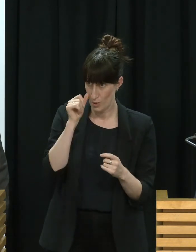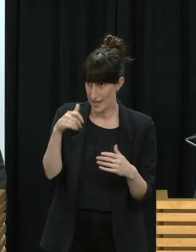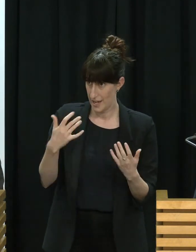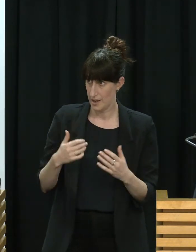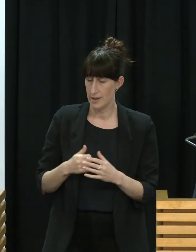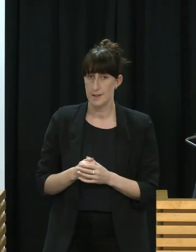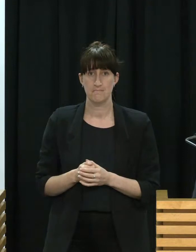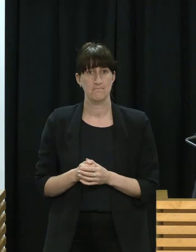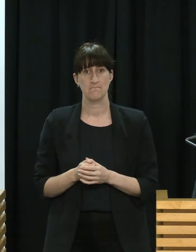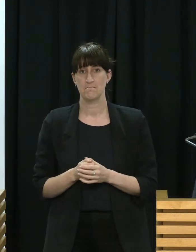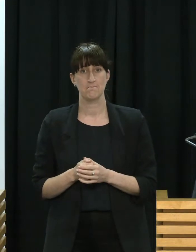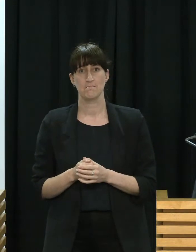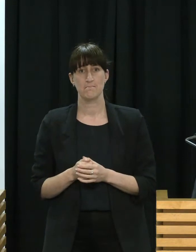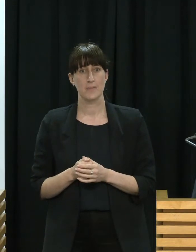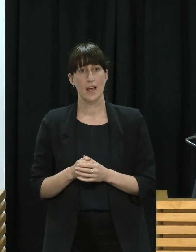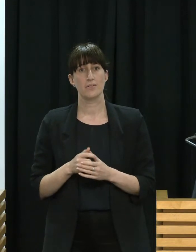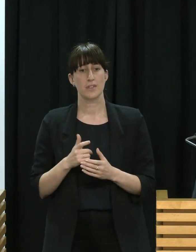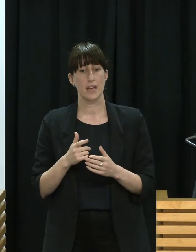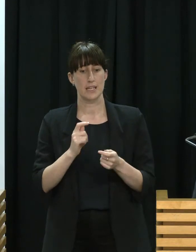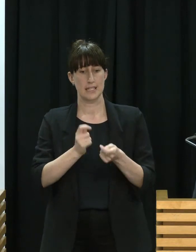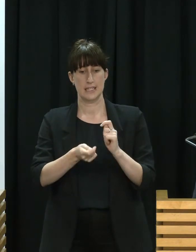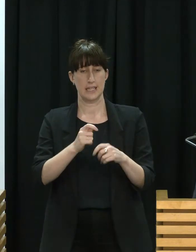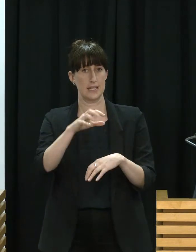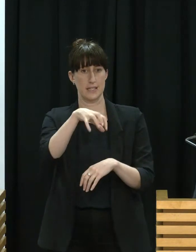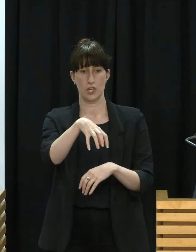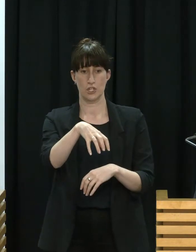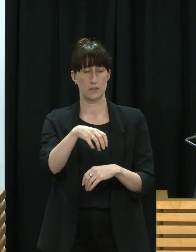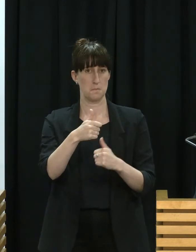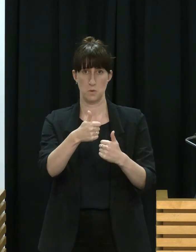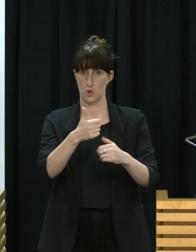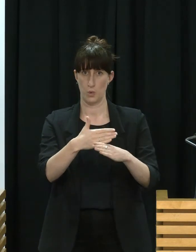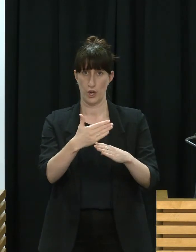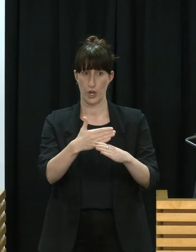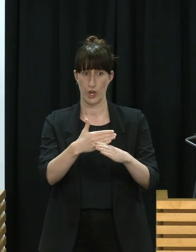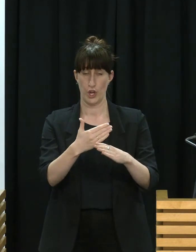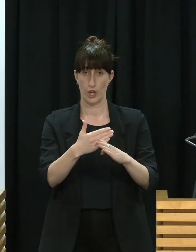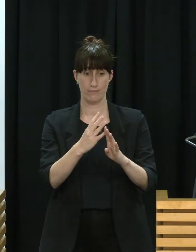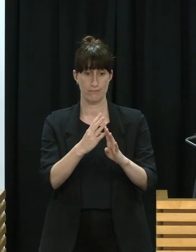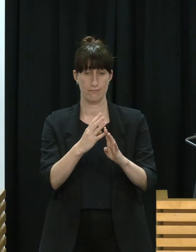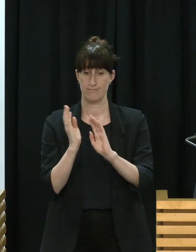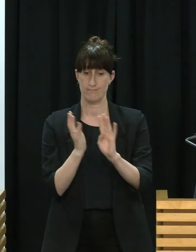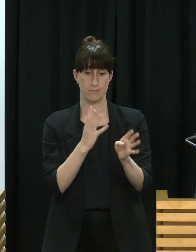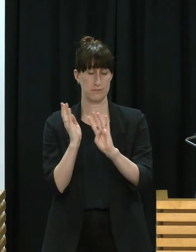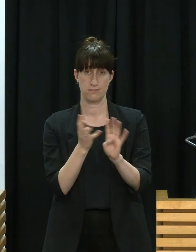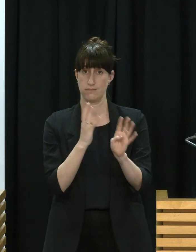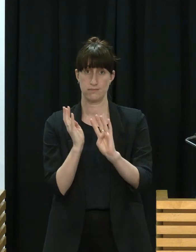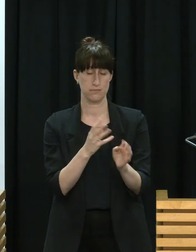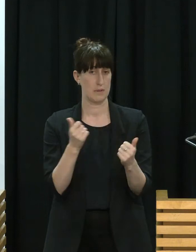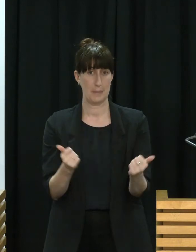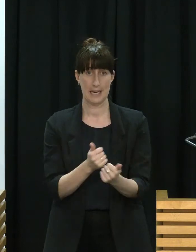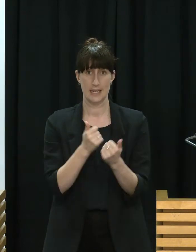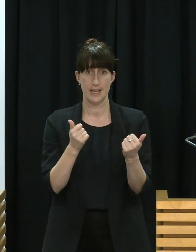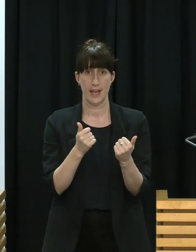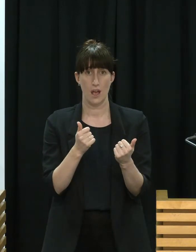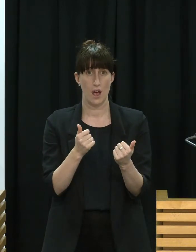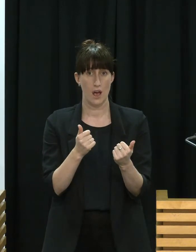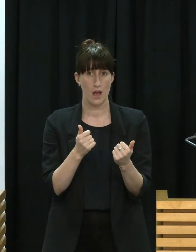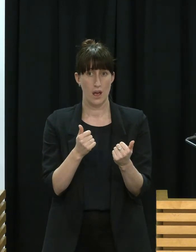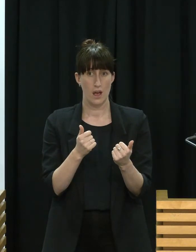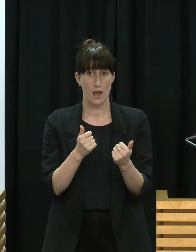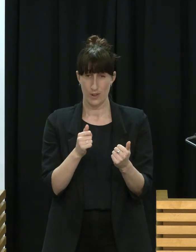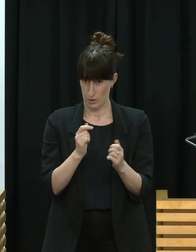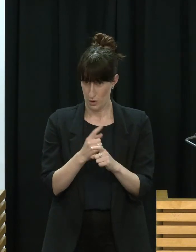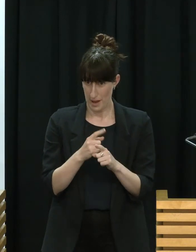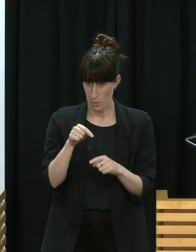outstanding job. There aren't great wait times for testing, so I'm not aware of anybody who's not been able to get a test at this point. People who, and if you're talking